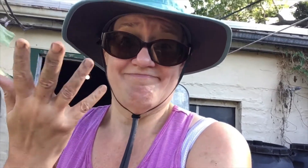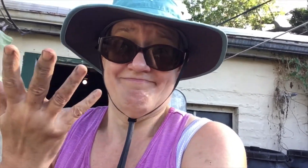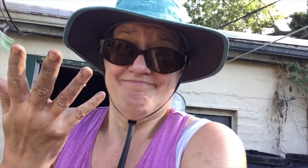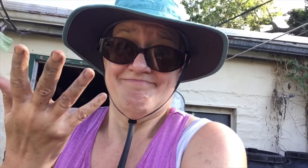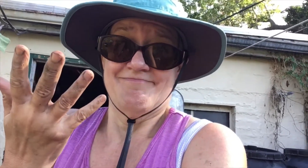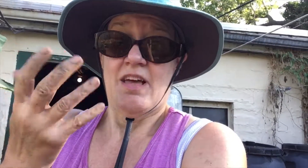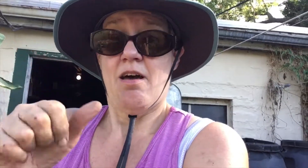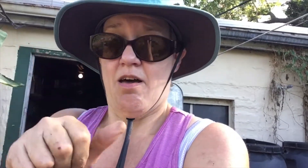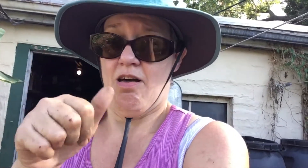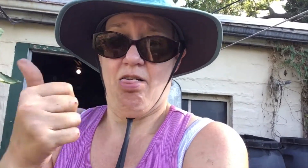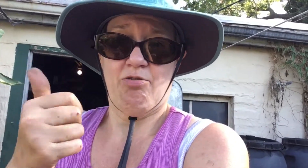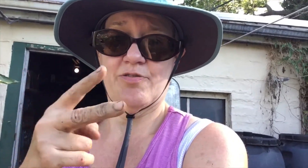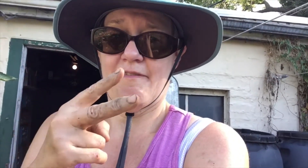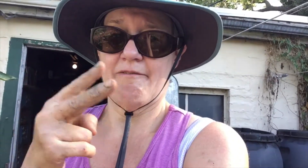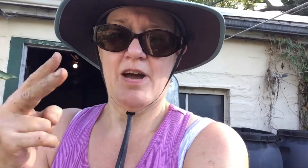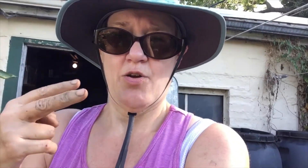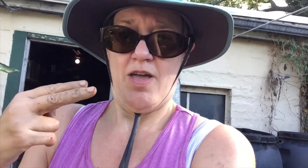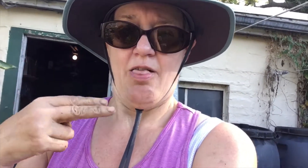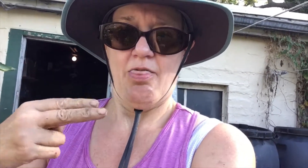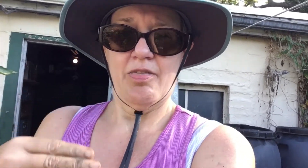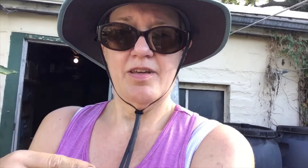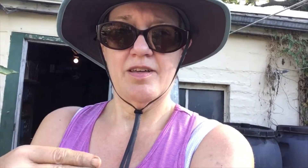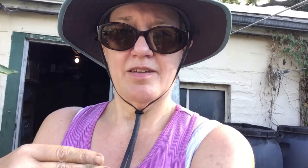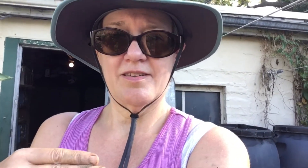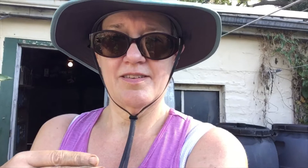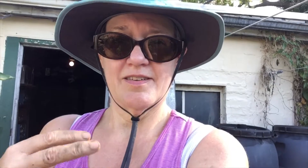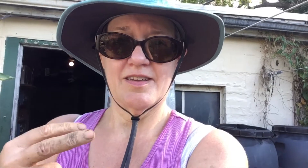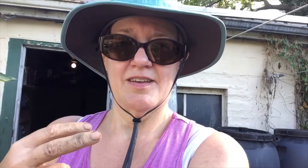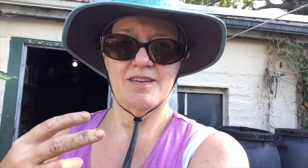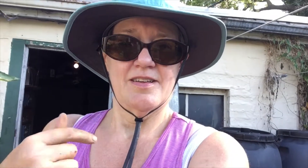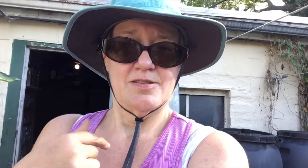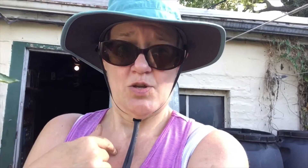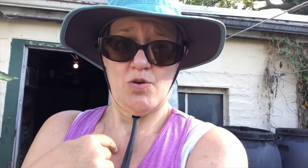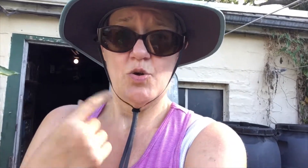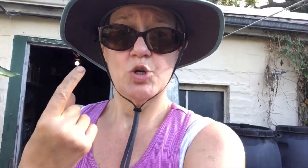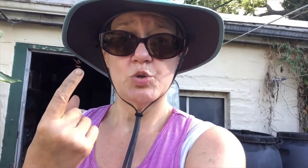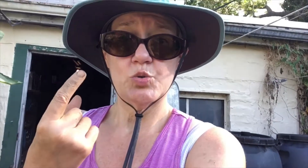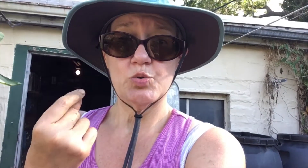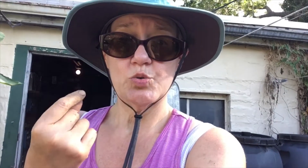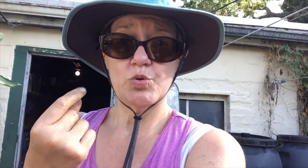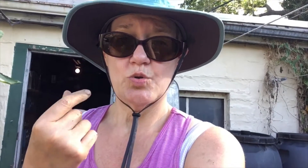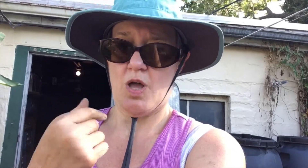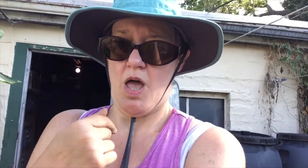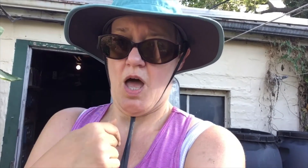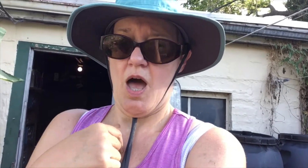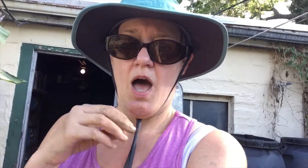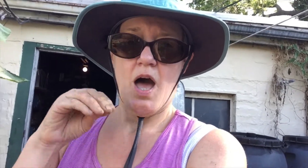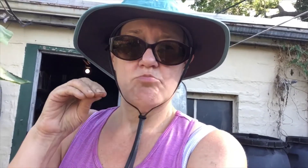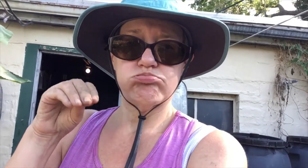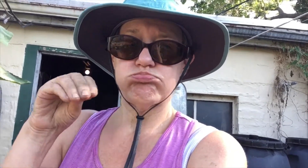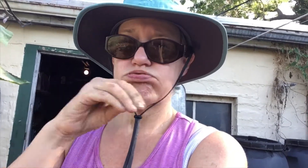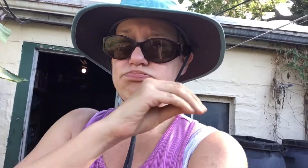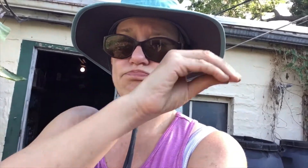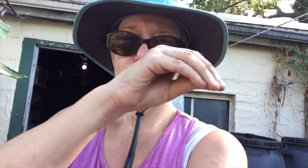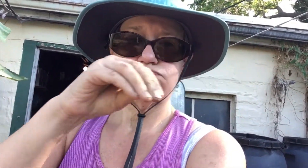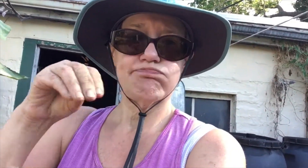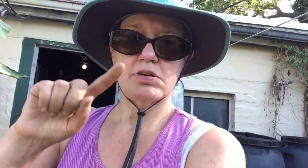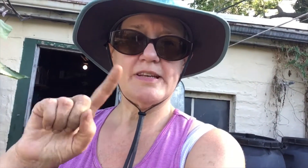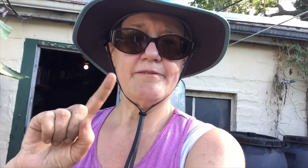I really don't know the reason. All the plants around it are very healthy. That's the reason I plant things in